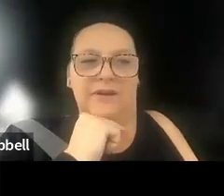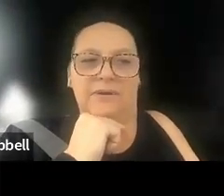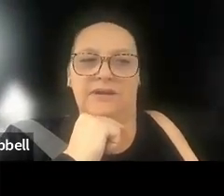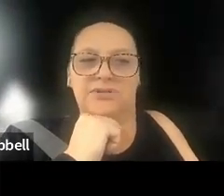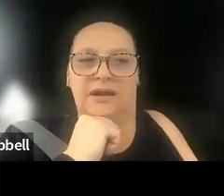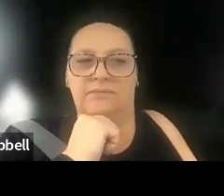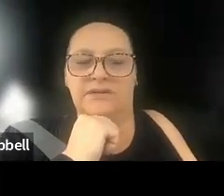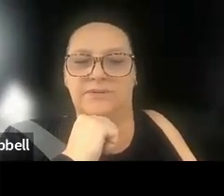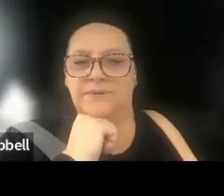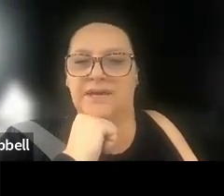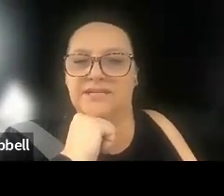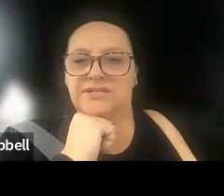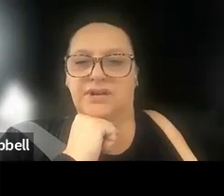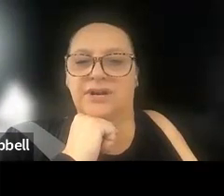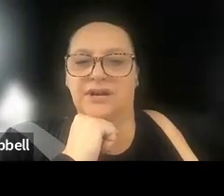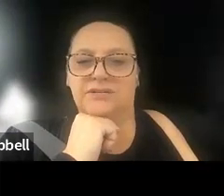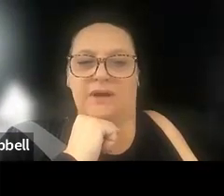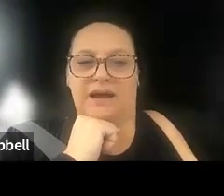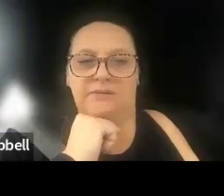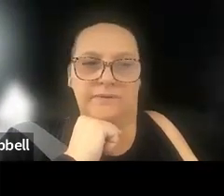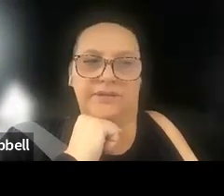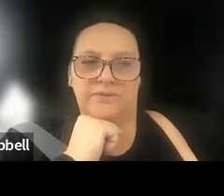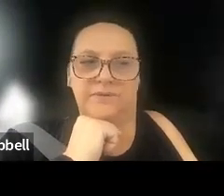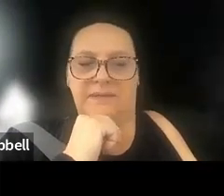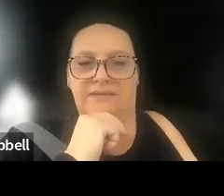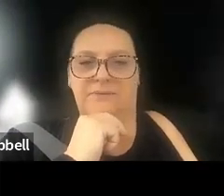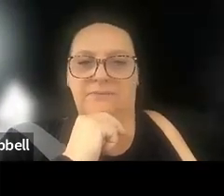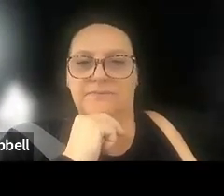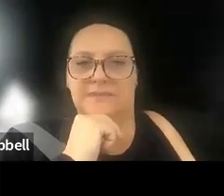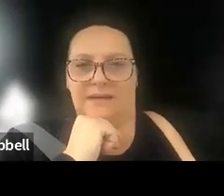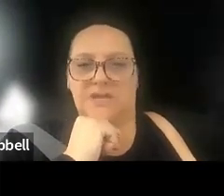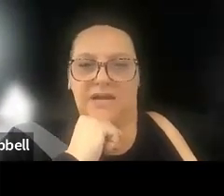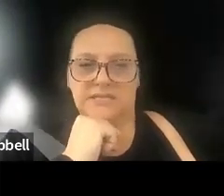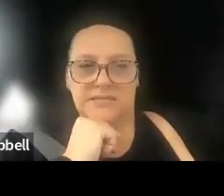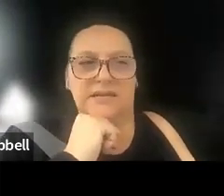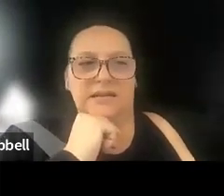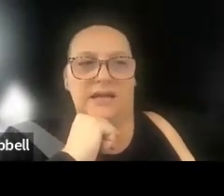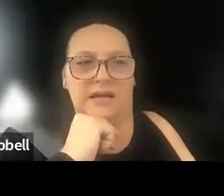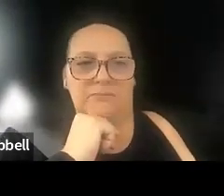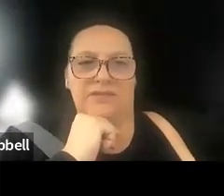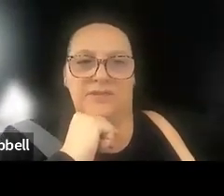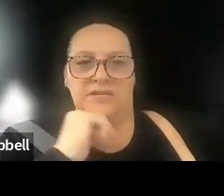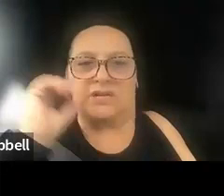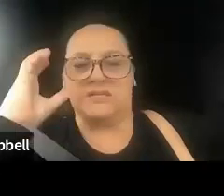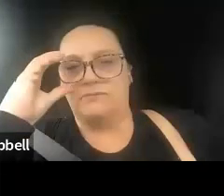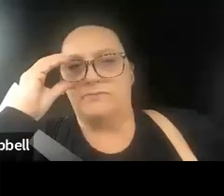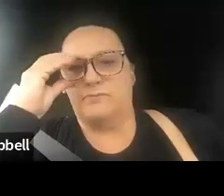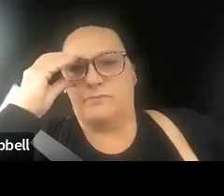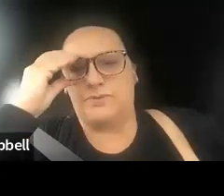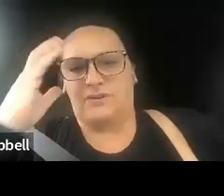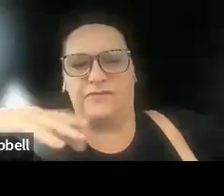And I think we're going to try to retool that this year and try to really truly make them snapshots rather than